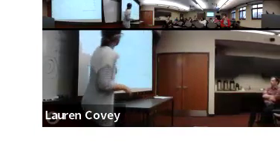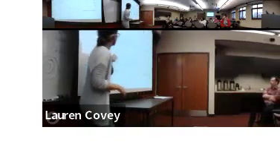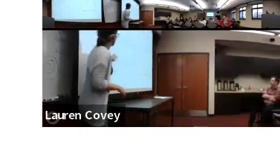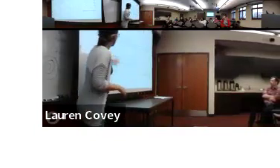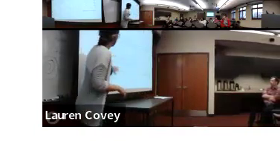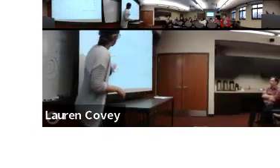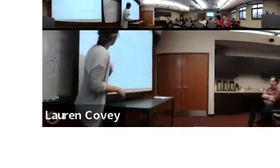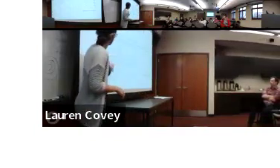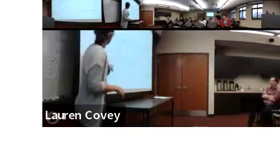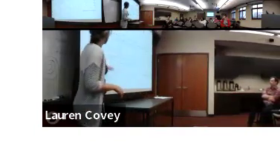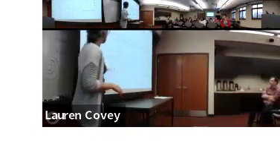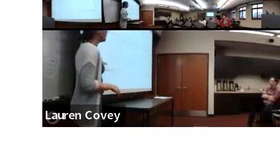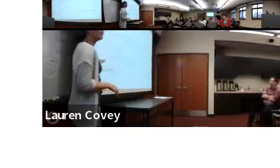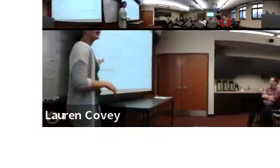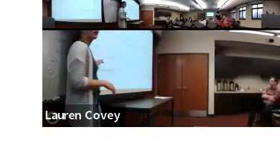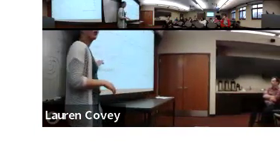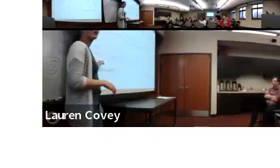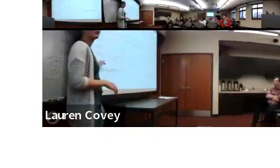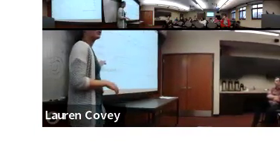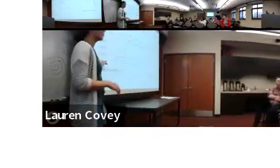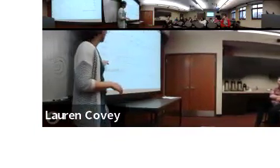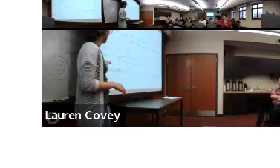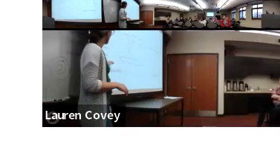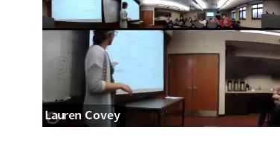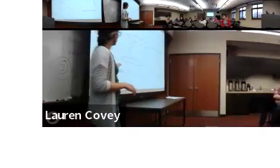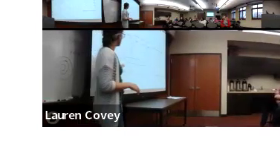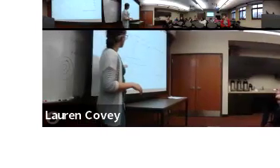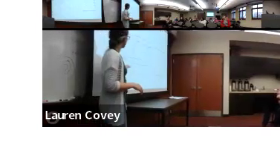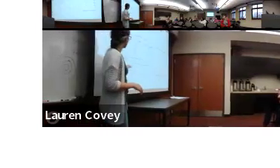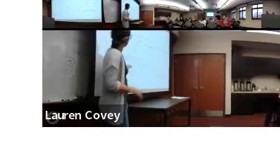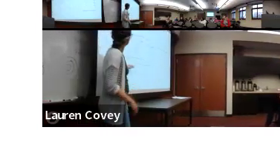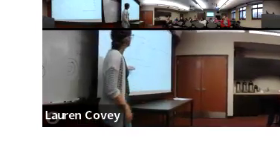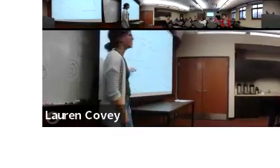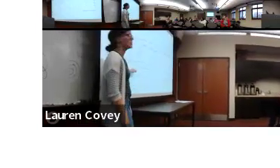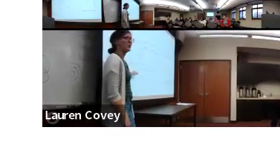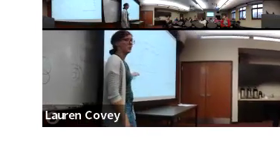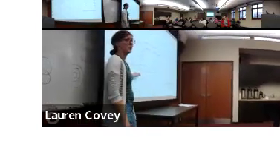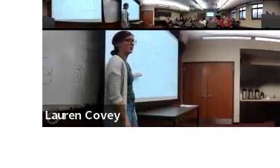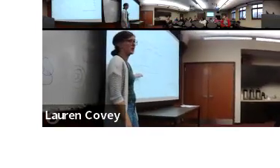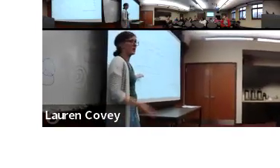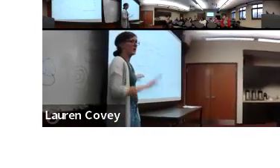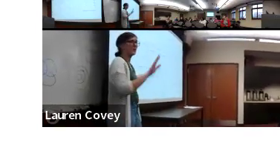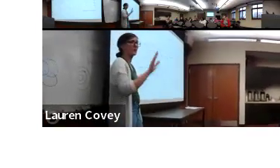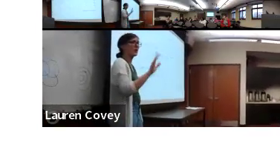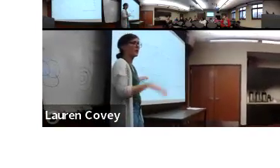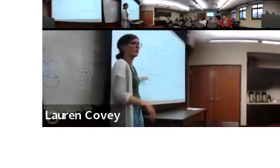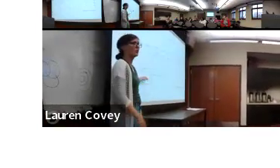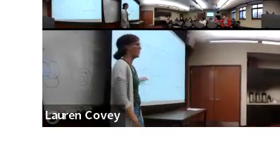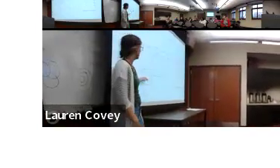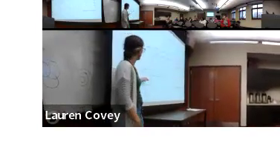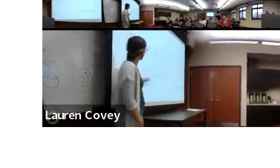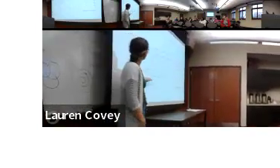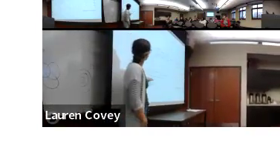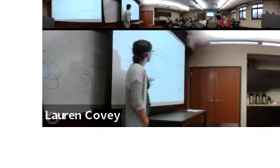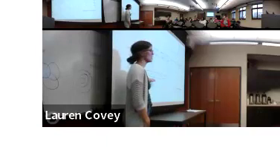this is moved up, sorry. This is supposed to be here. If we're looking at Shauna's results, what we're seeing is that she doesn't mention the scene setting, not in any